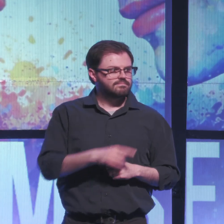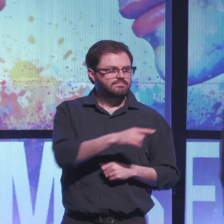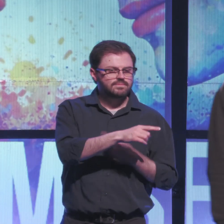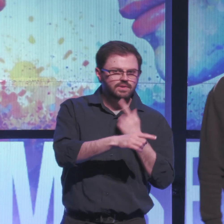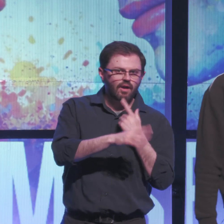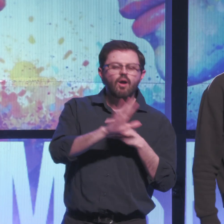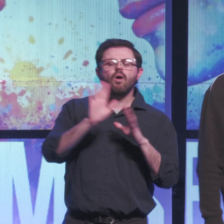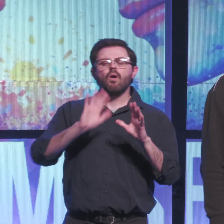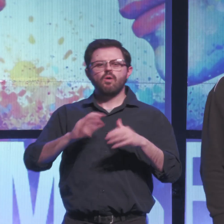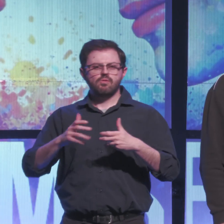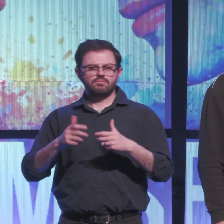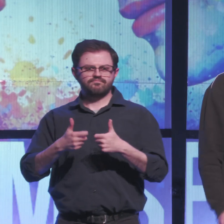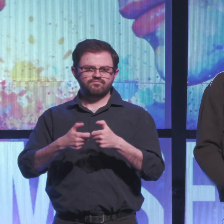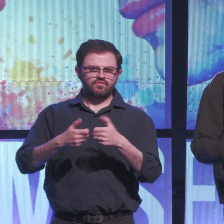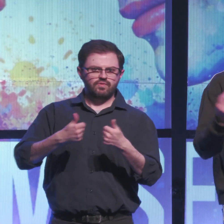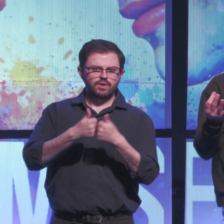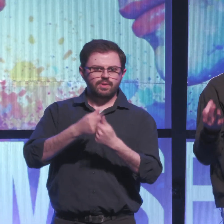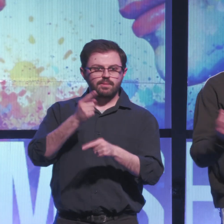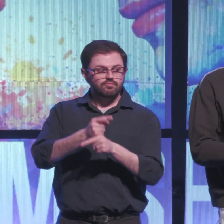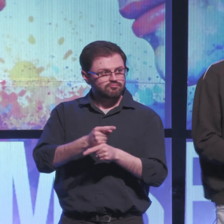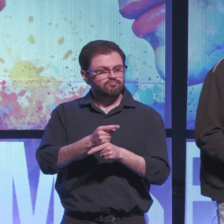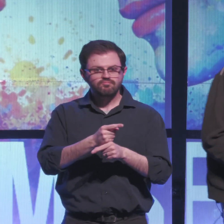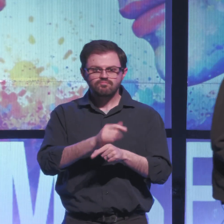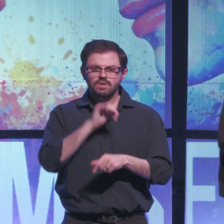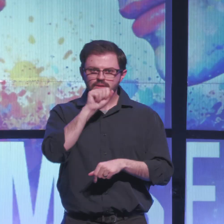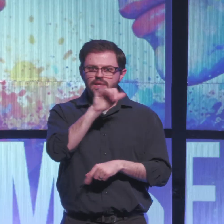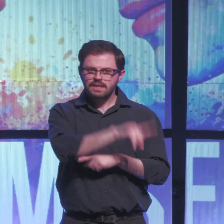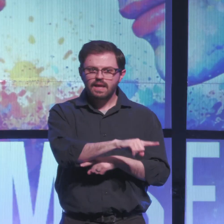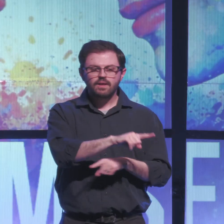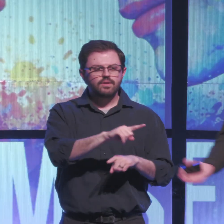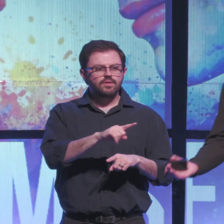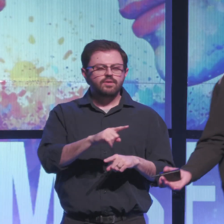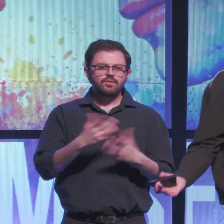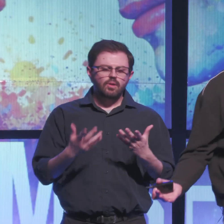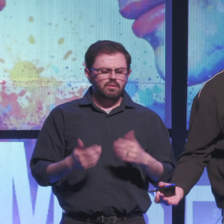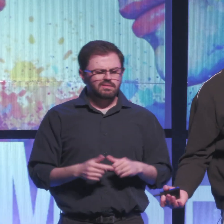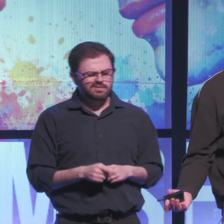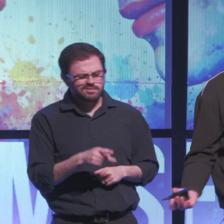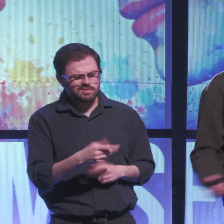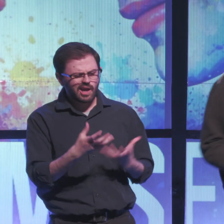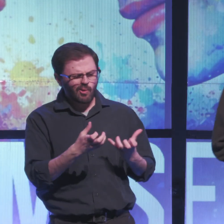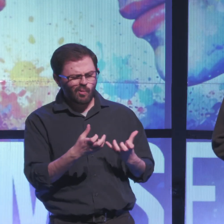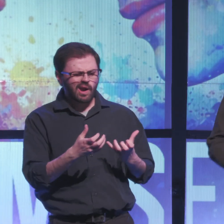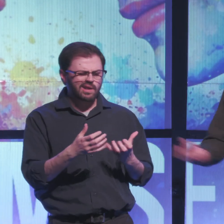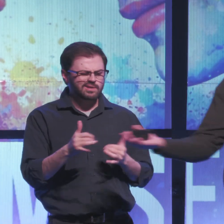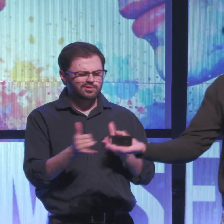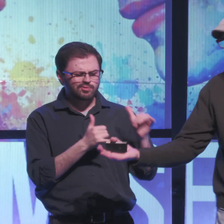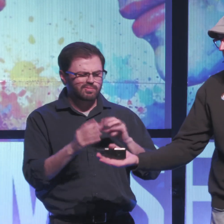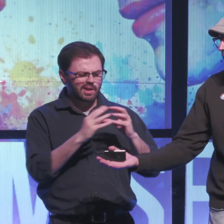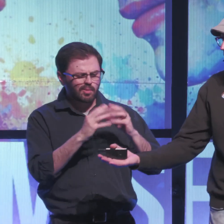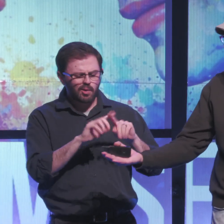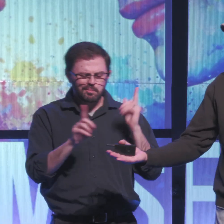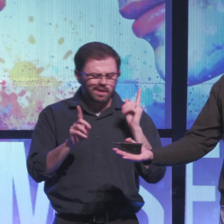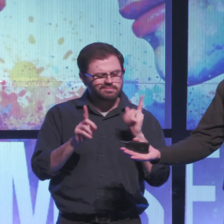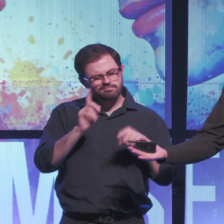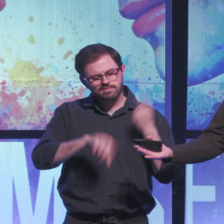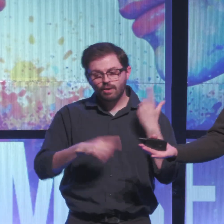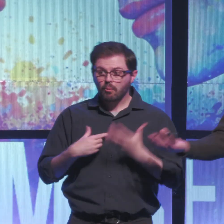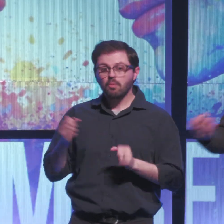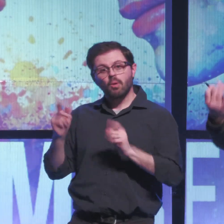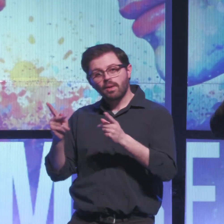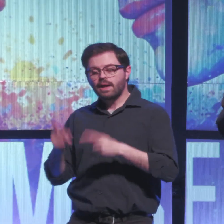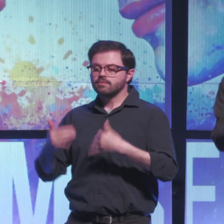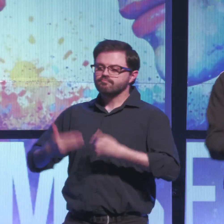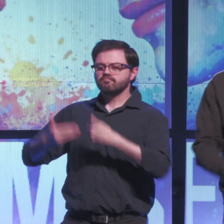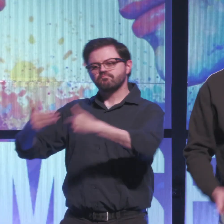Video games. I like it. Right? Or we can go, well, I was going to play pickleball, but now I'm going to play video games. Now I'm going to read. Now I'm going to sleep.